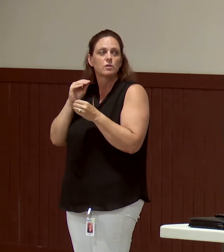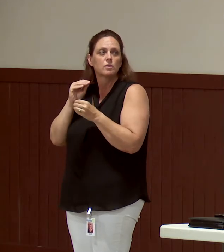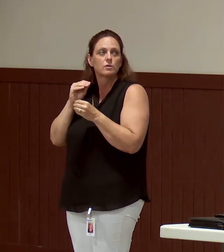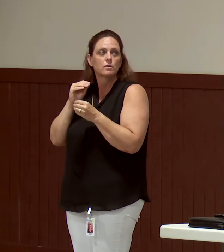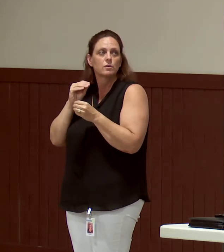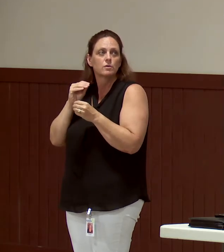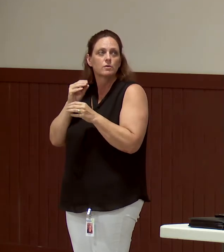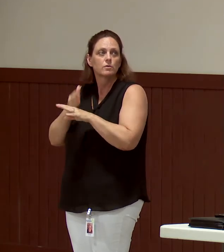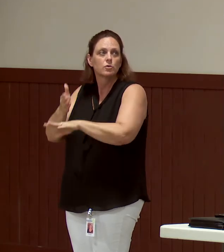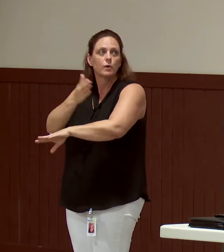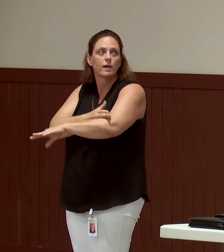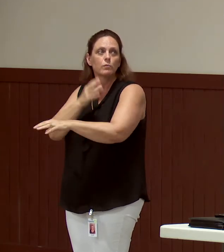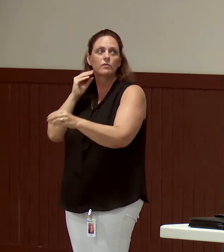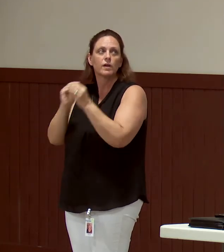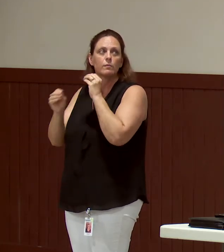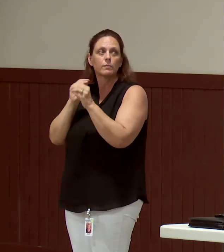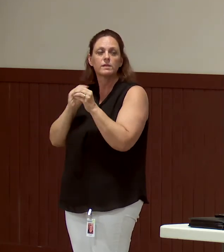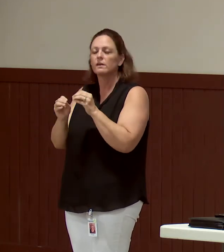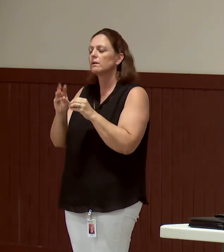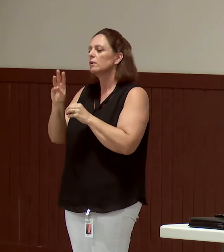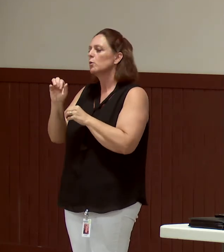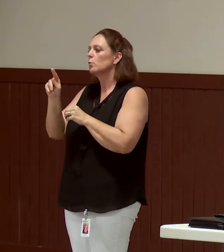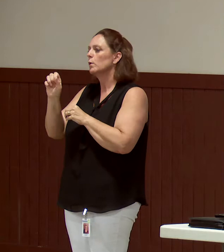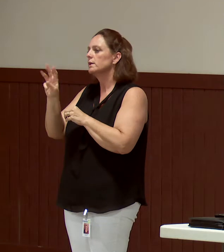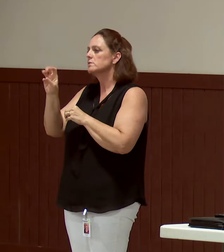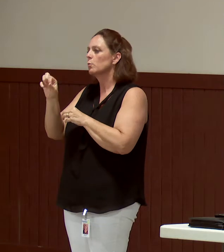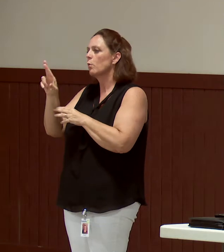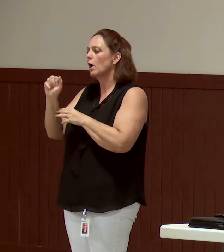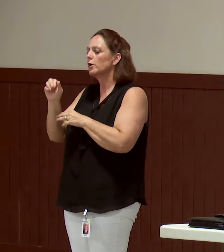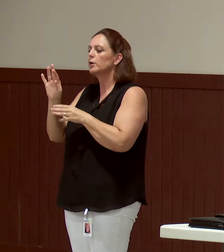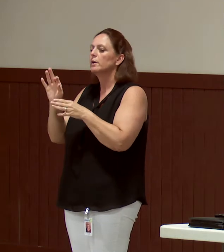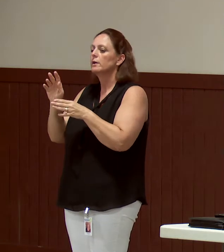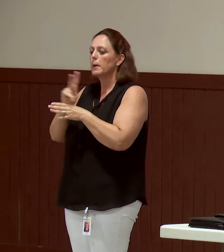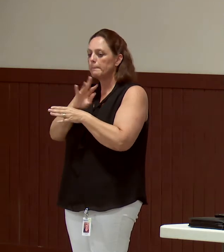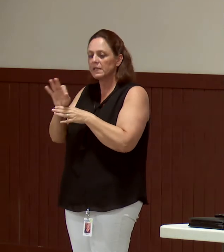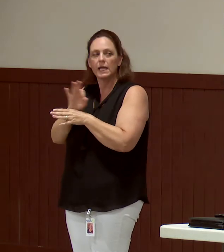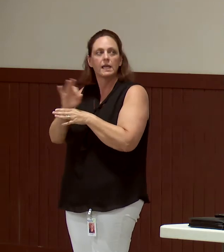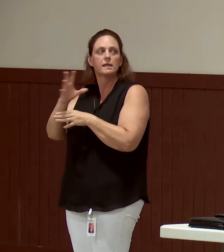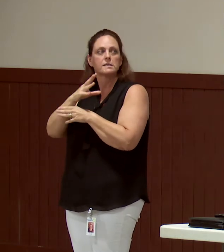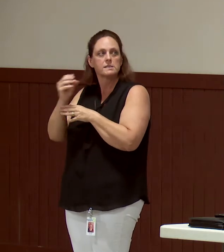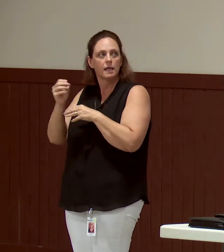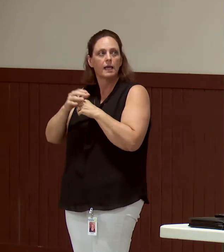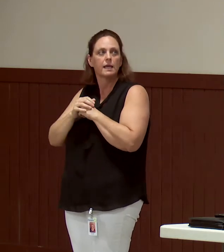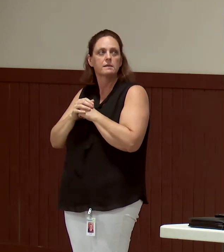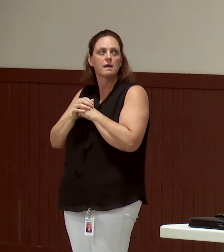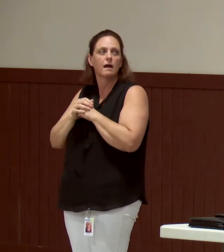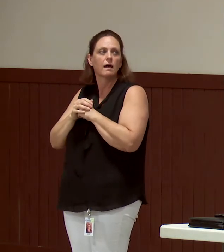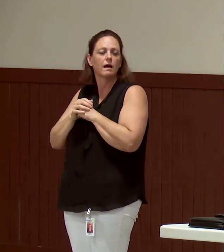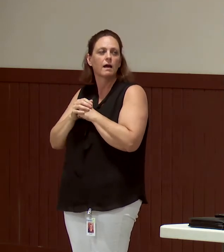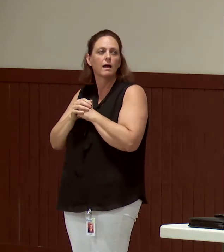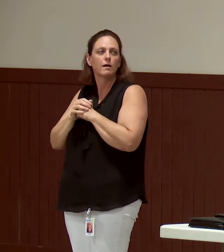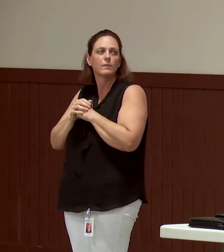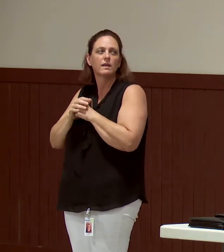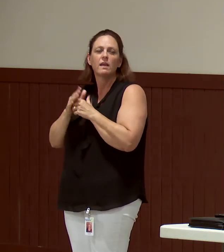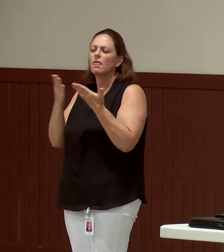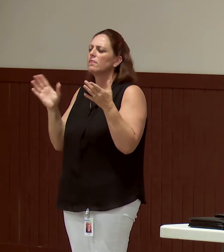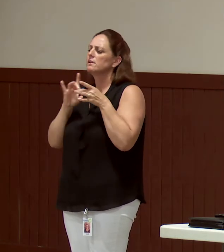controlling non-point sources of pollution, managing and treating stormwater, things of that